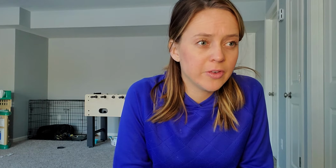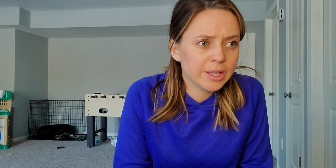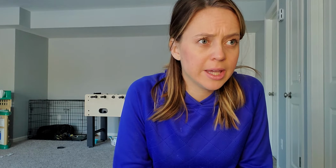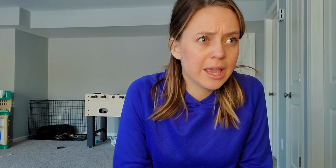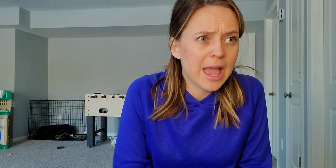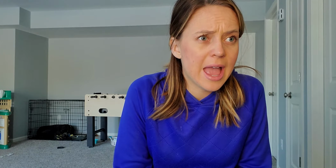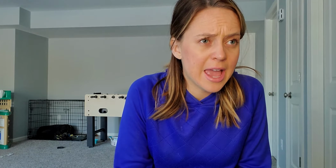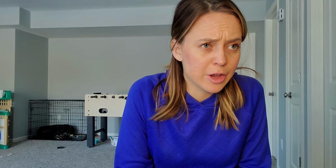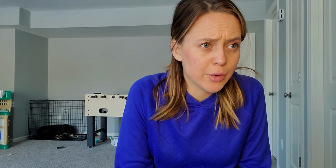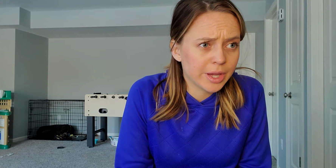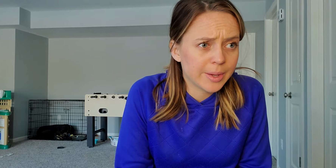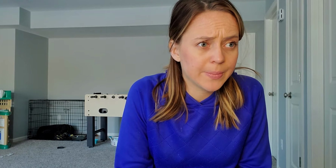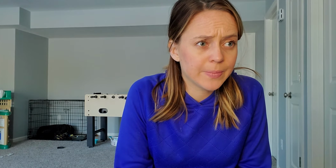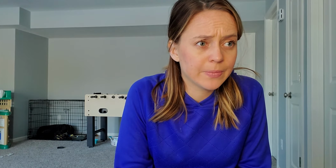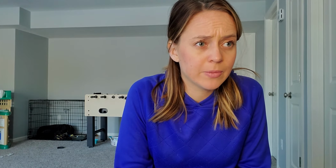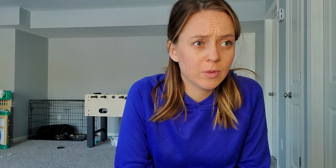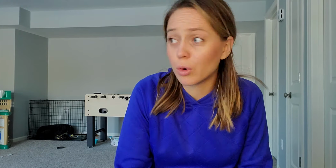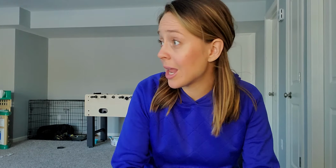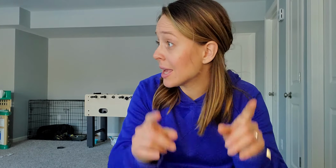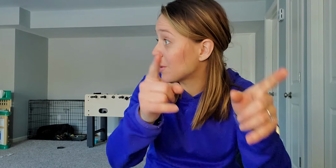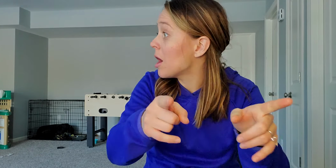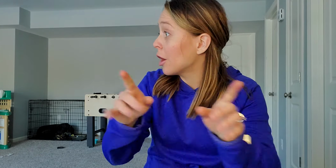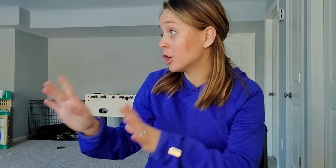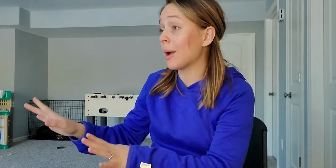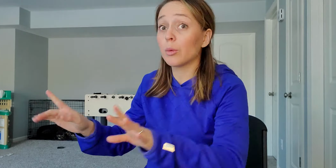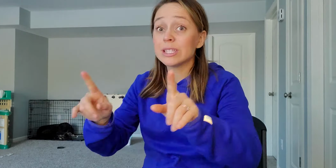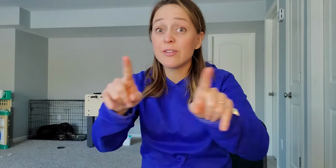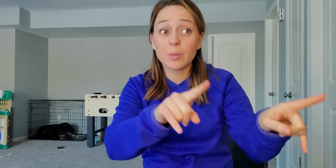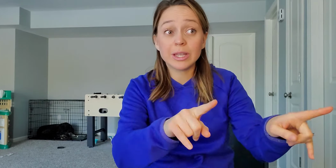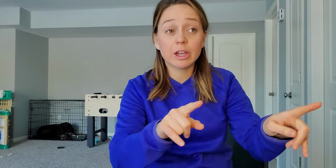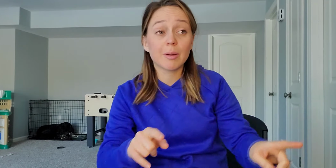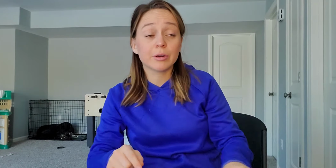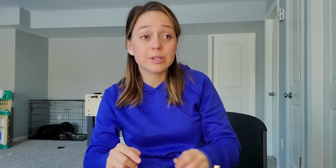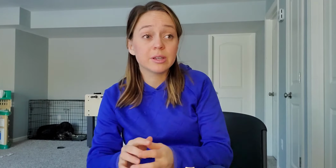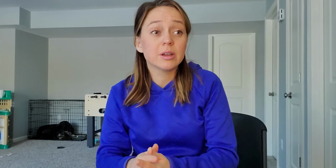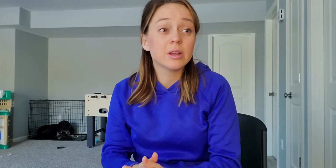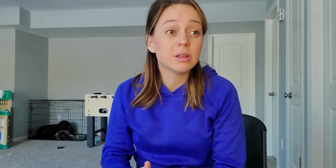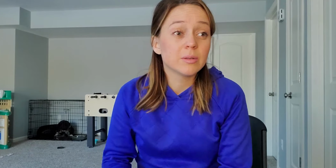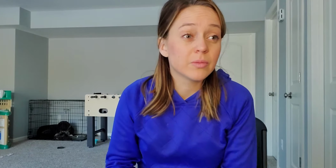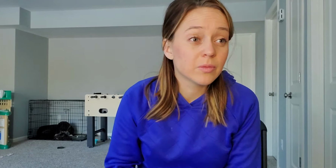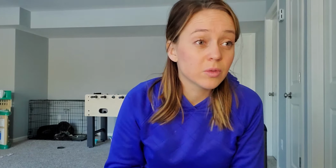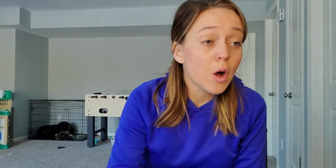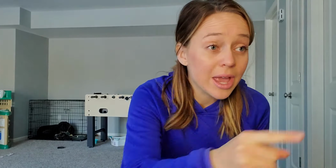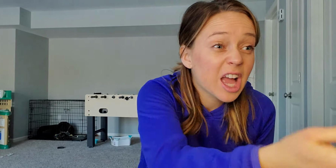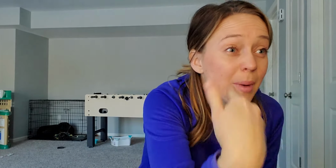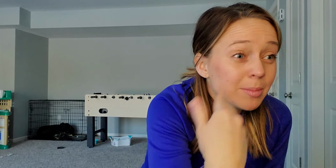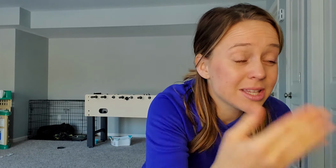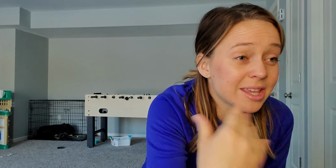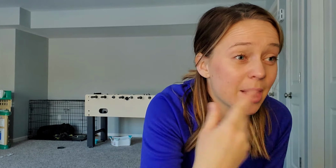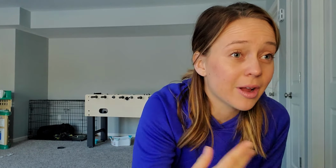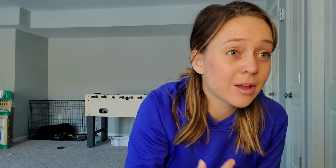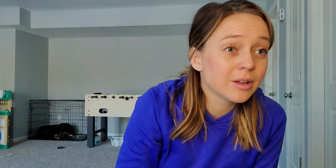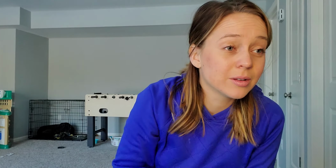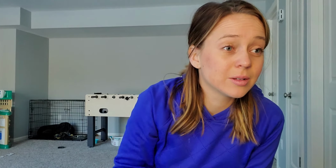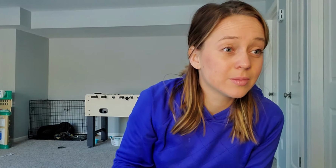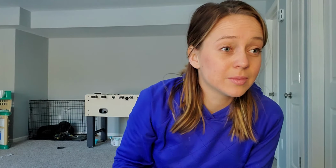feeling angry? We're going to ask someone. Good job. We'll see if someone here remembers. Okay, come on up to the camera. Let's